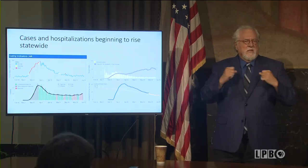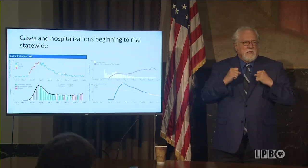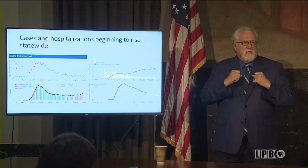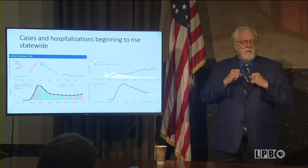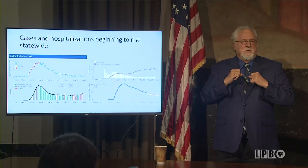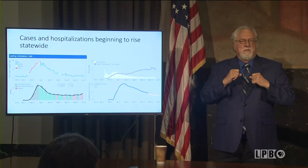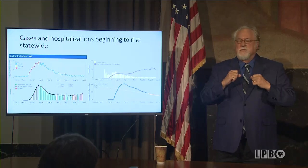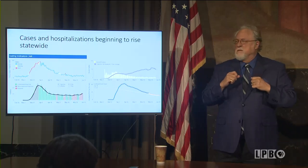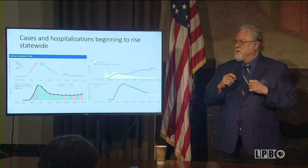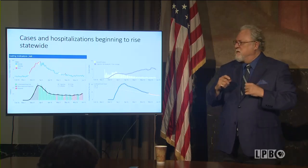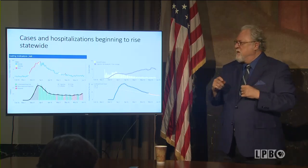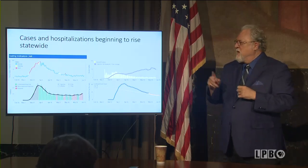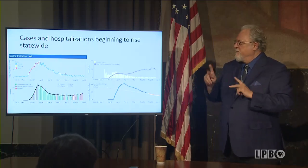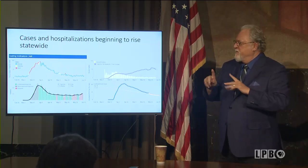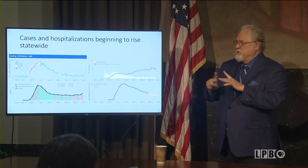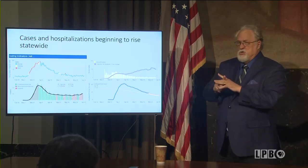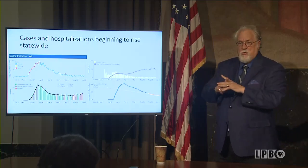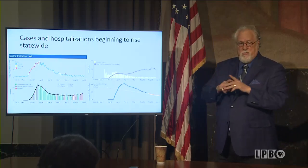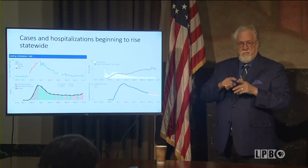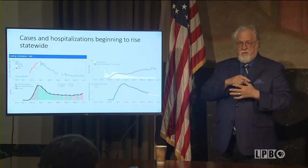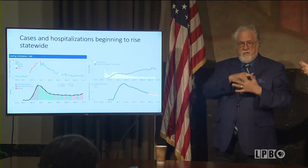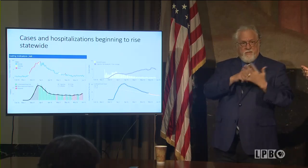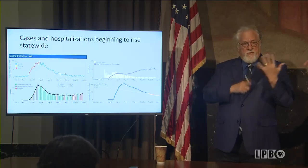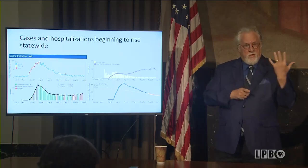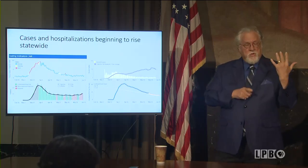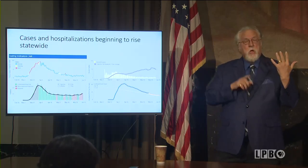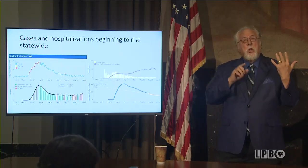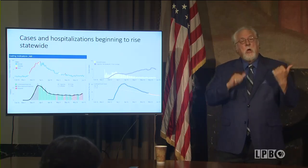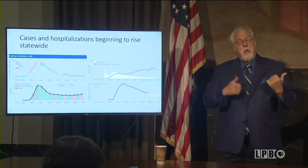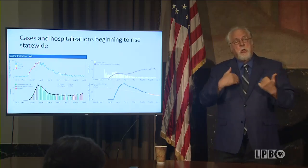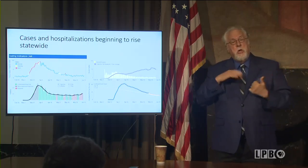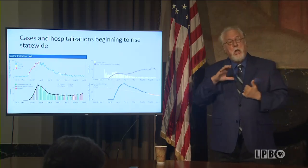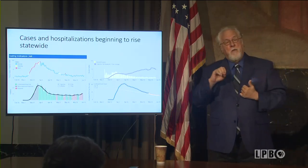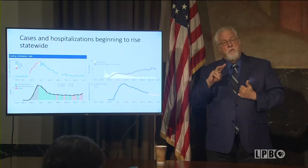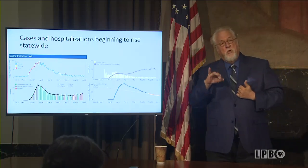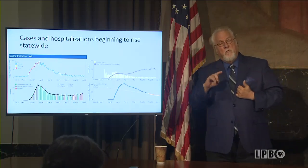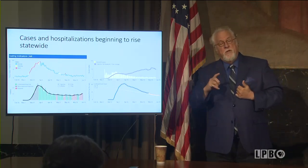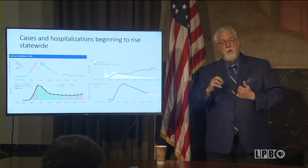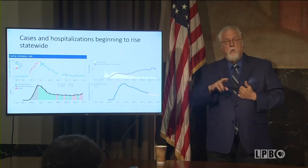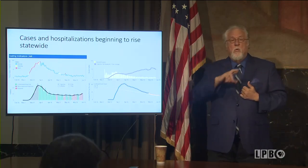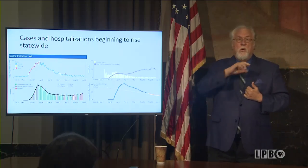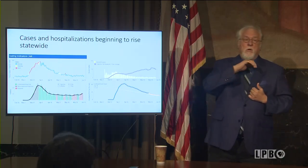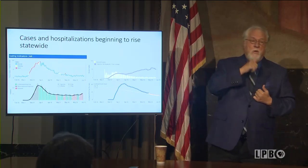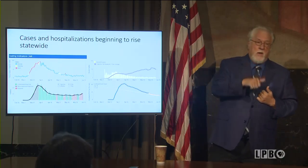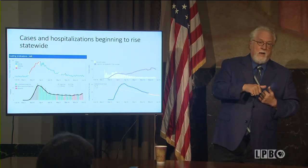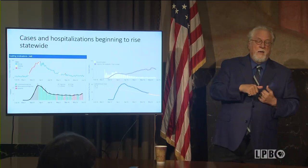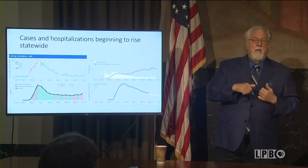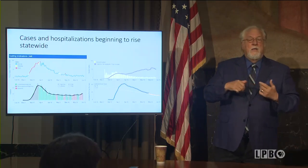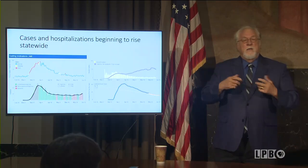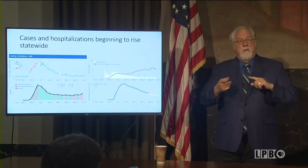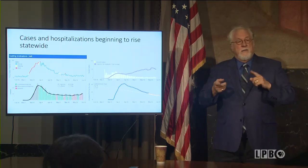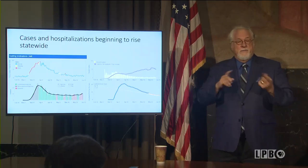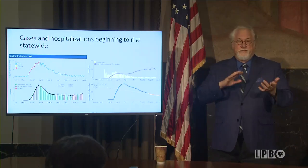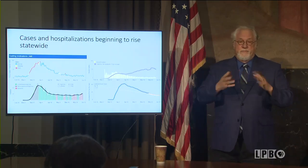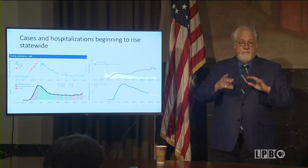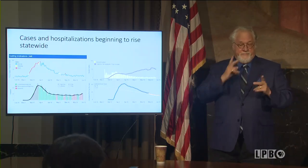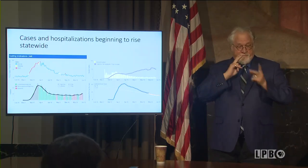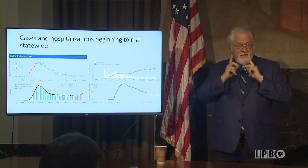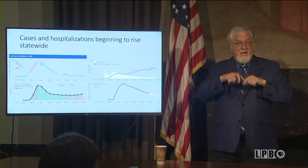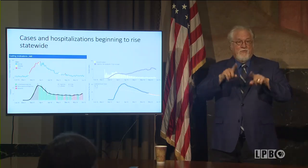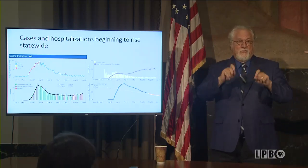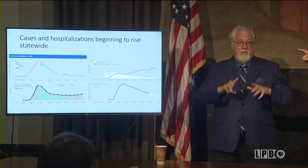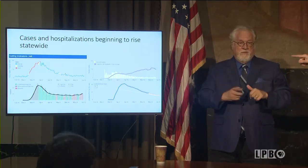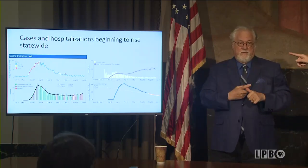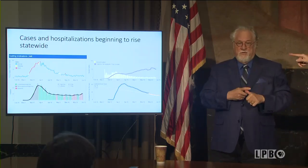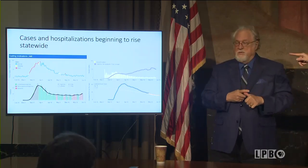chills. People who show up with those symptoms could have COVID, they could not have COVID. It remains to be seen, and those people need to be